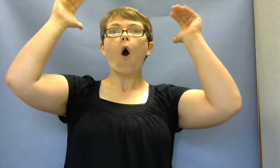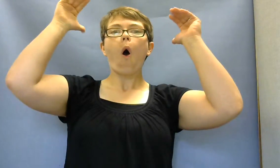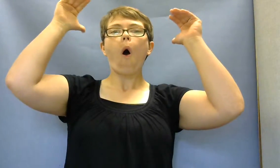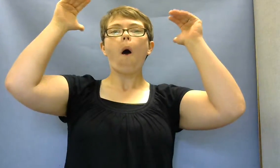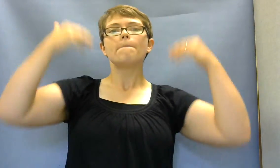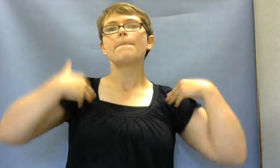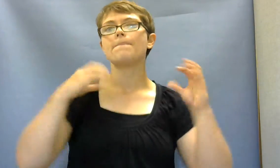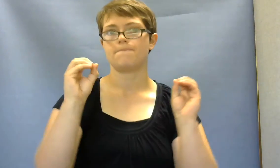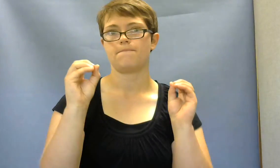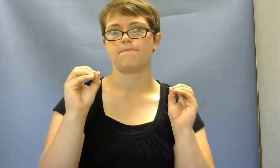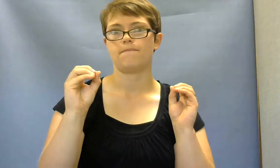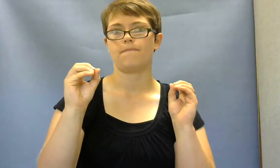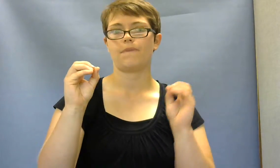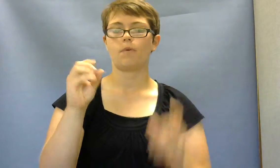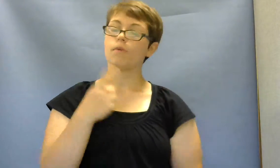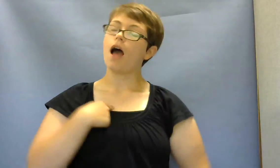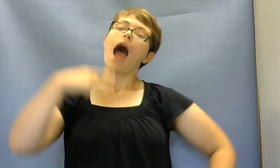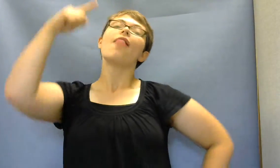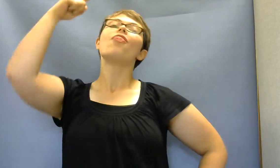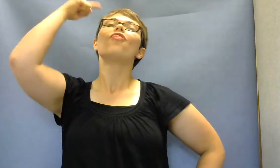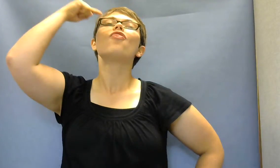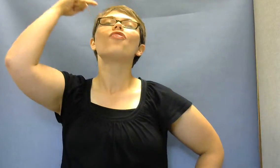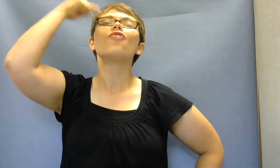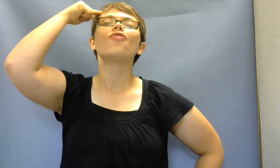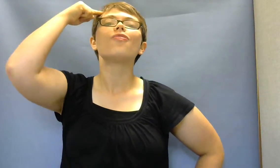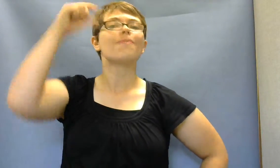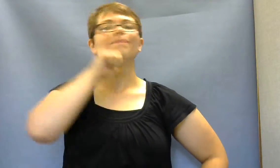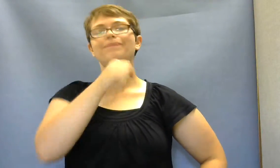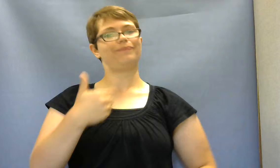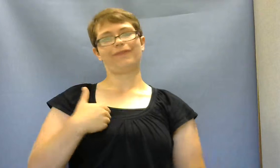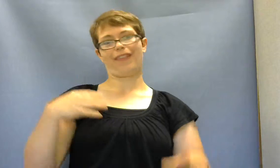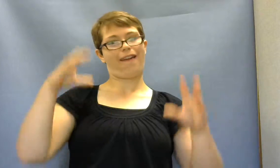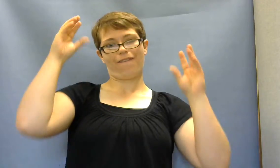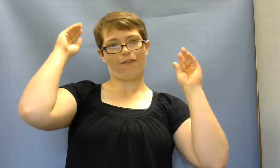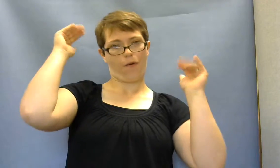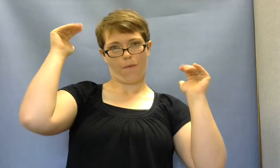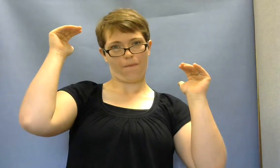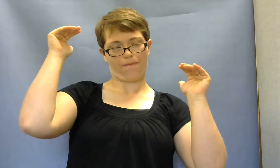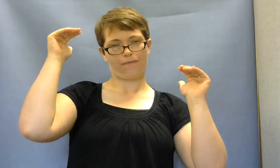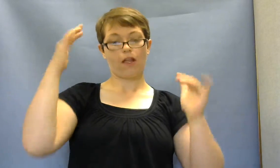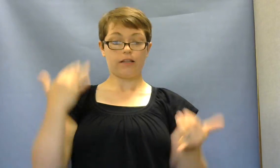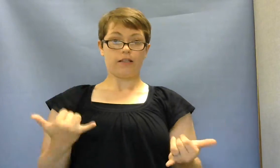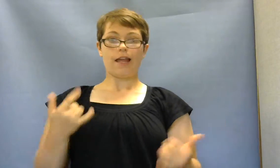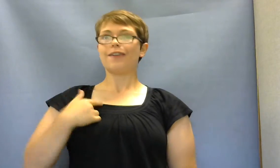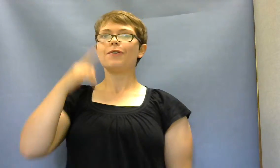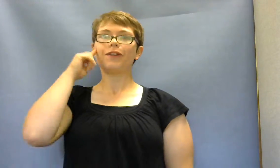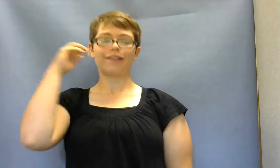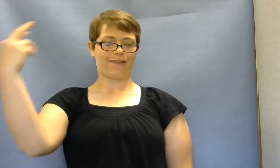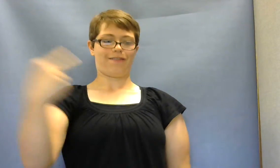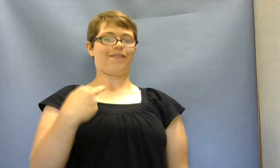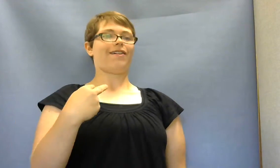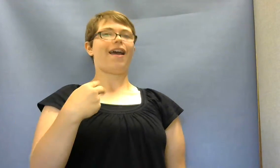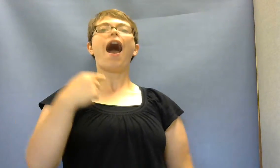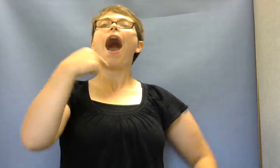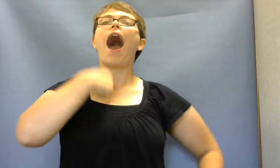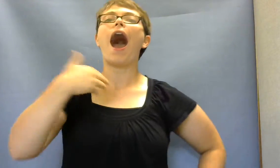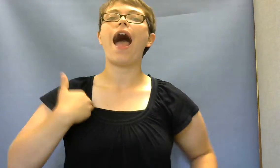I thought I didn't have hope. Today you can see that I have. What's the word? Believing in something you do not